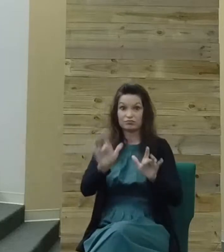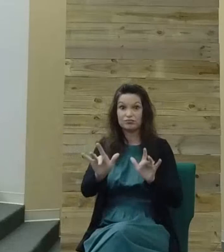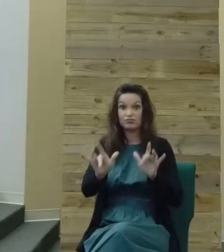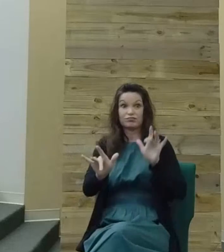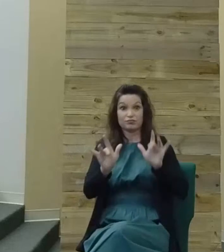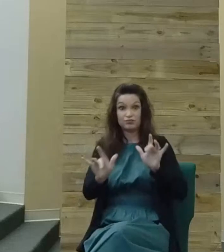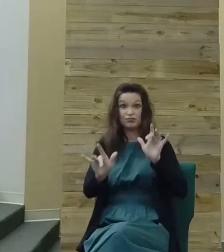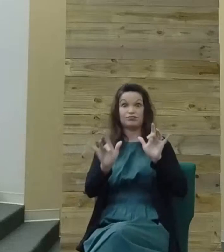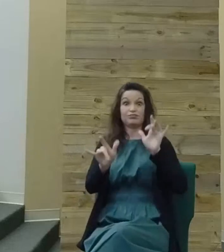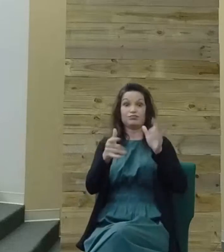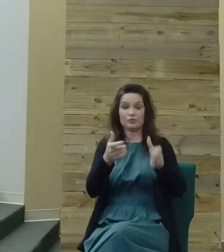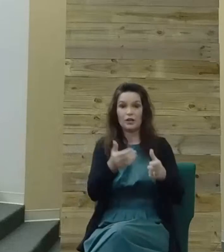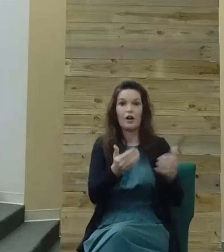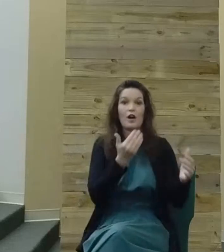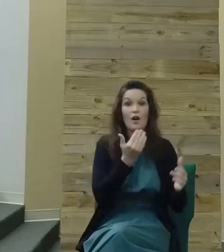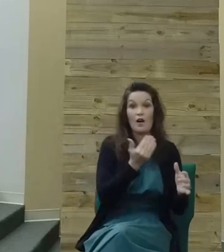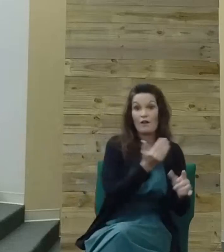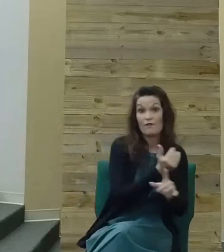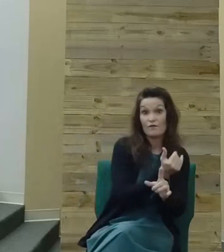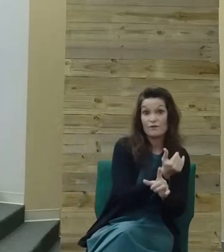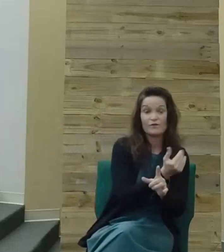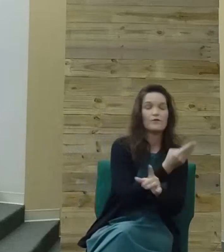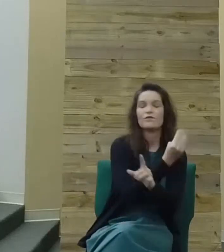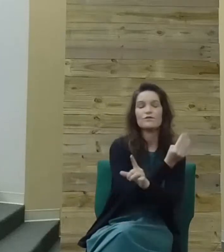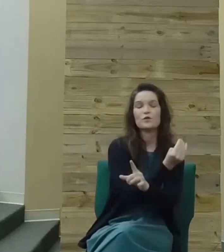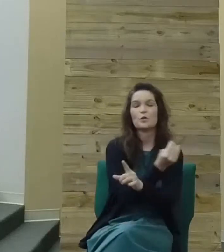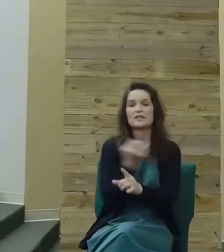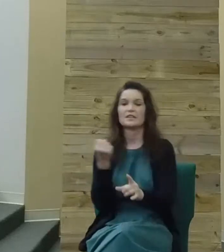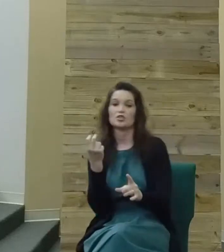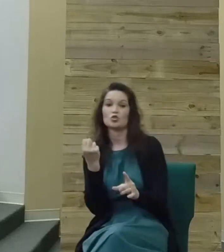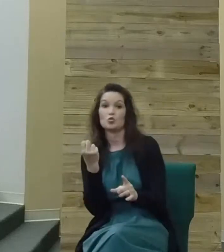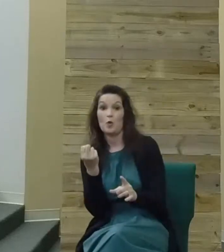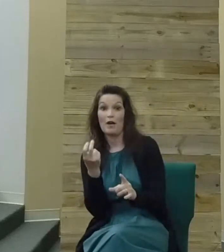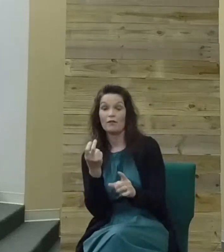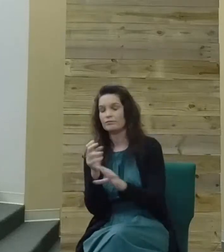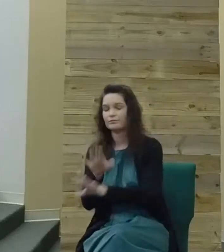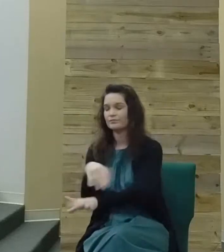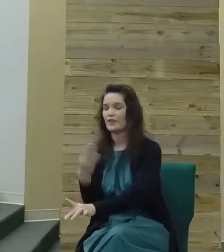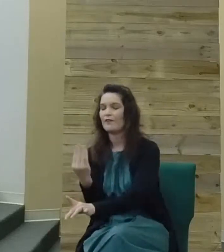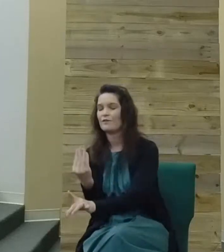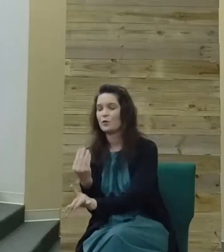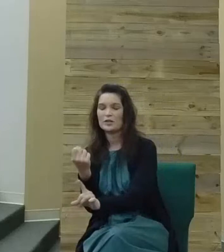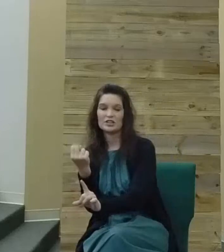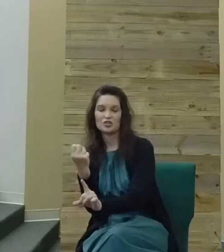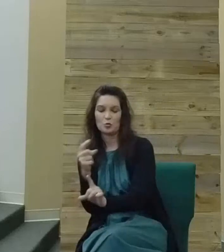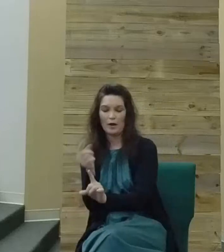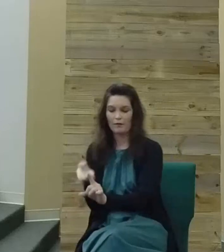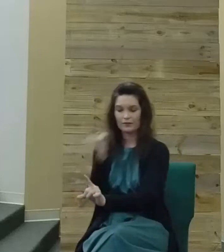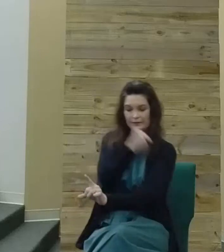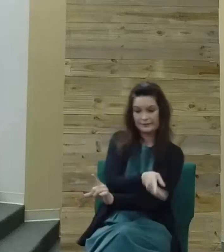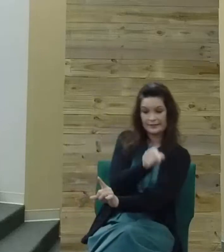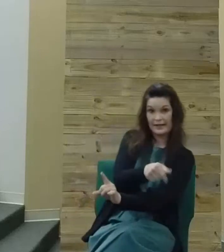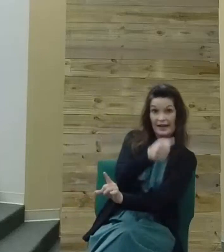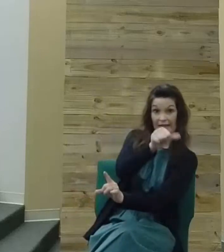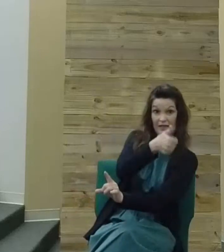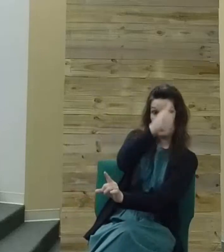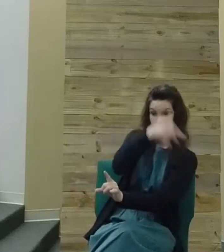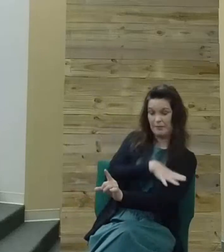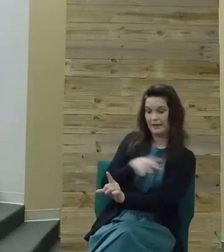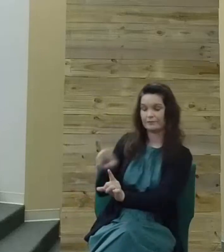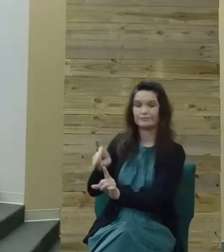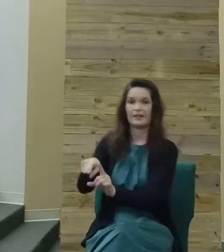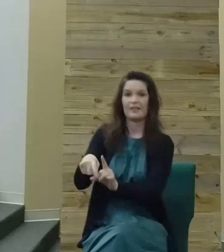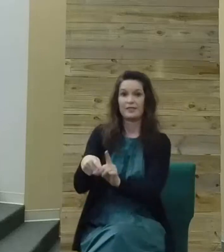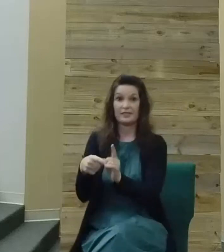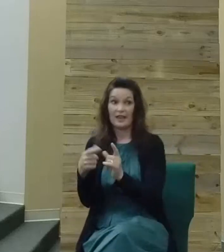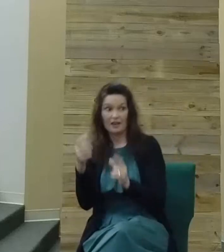to race, and so you've got a 14-year-old and a 12-year-old in a fast car, and they are racing.